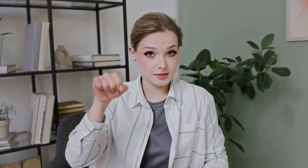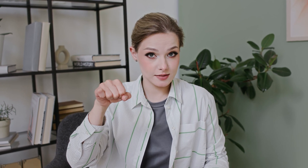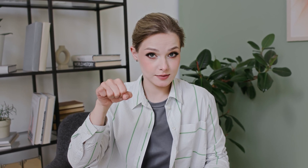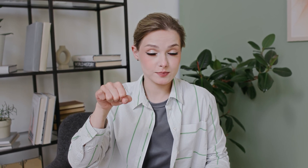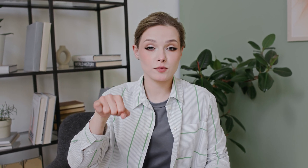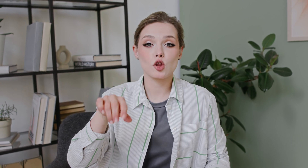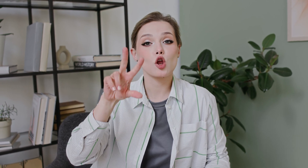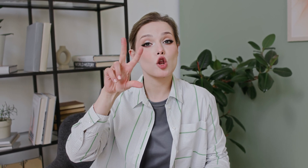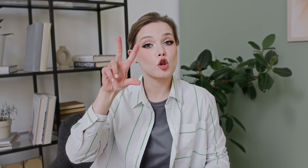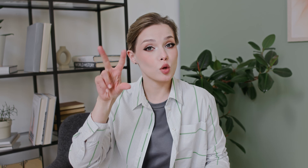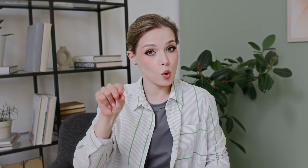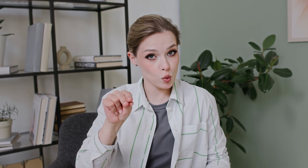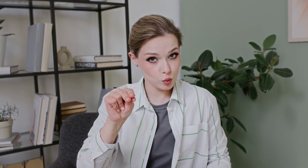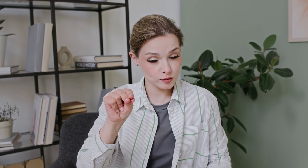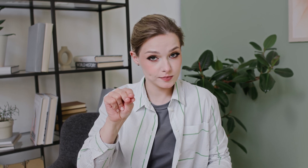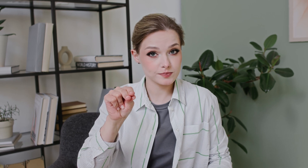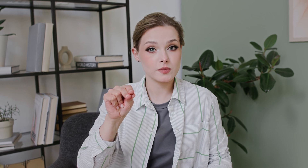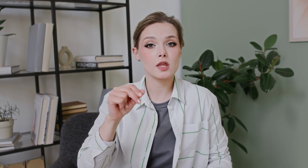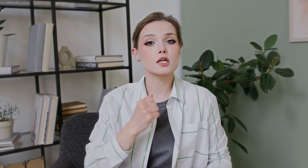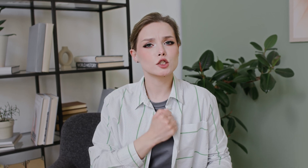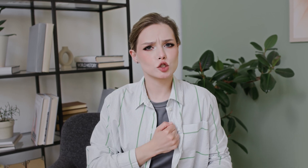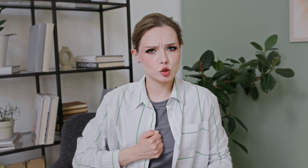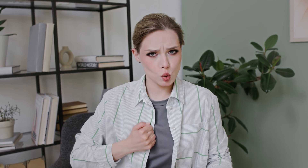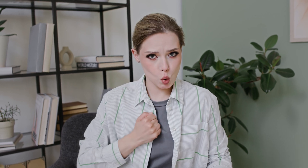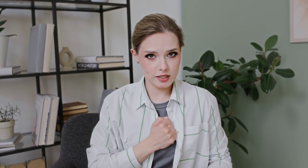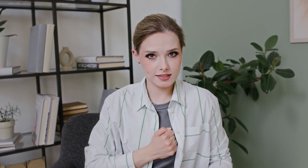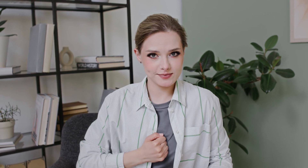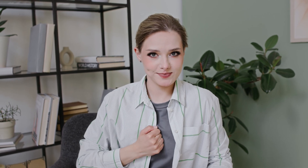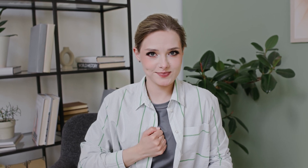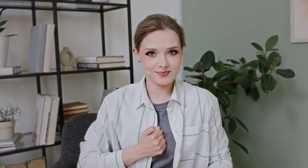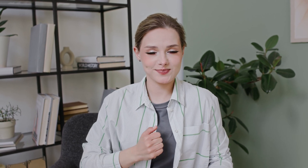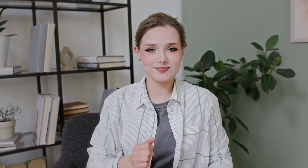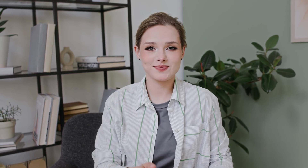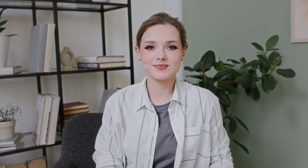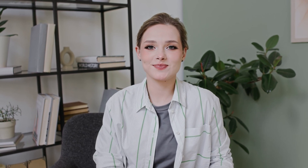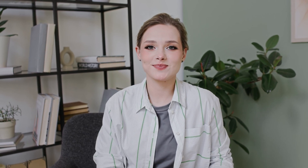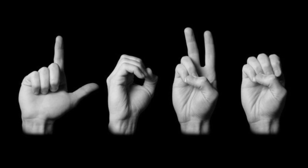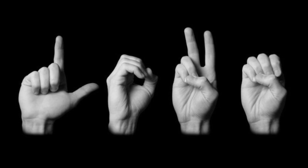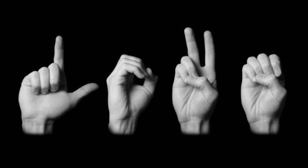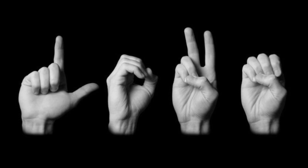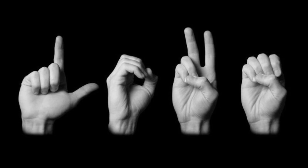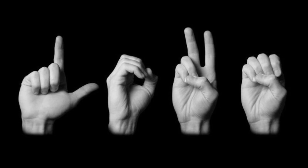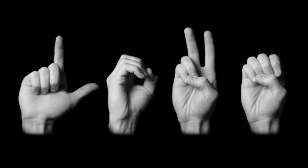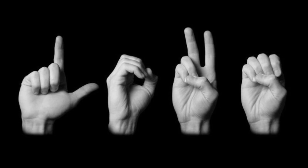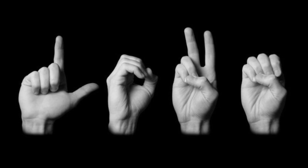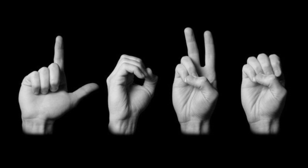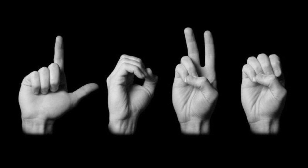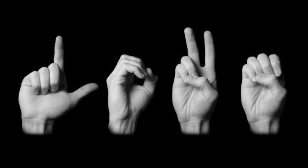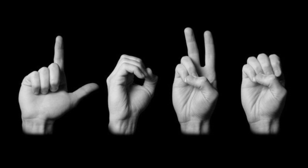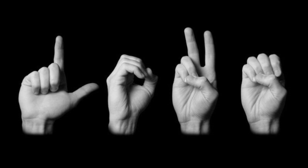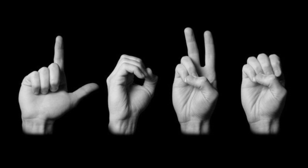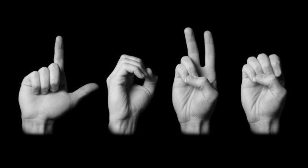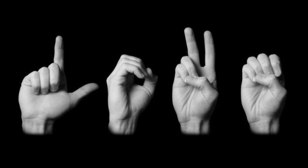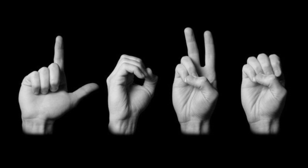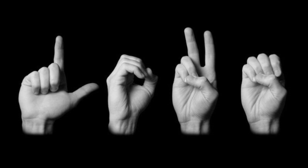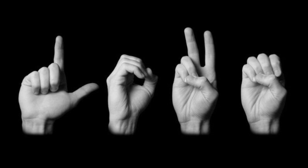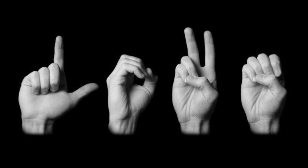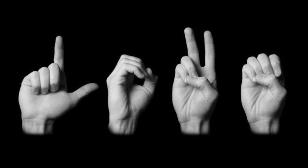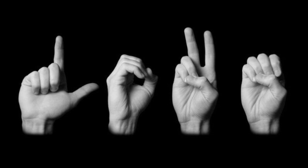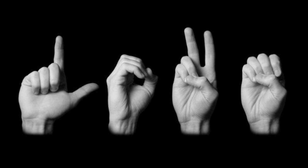by interpreters, CODAs, children of deaf adults, and even Hollywood. With its rich visual storytelling,